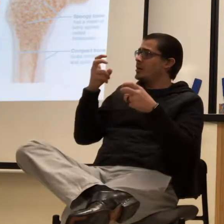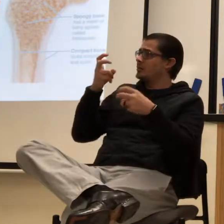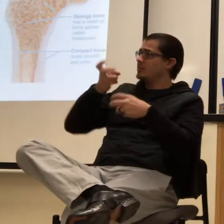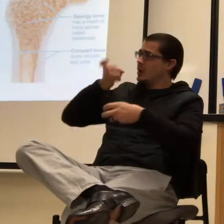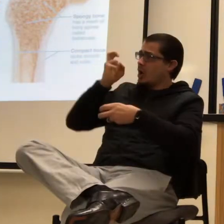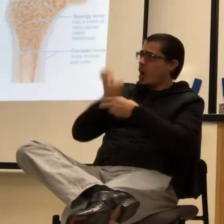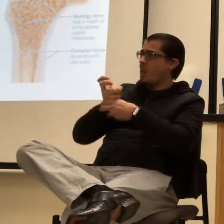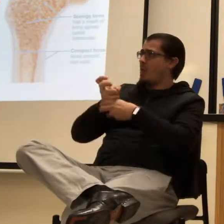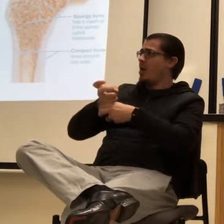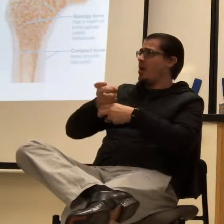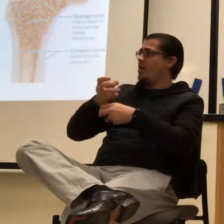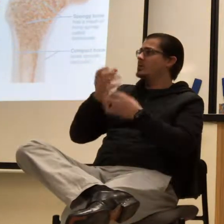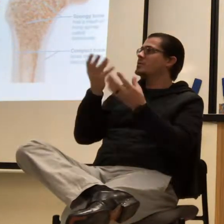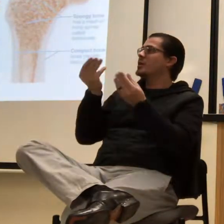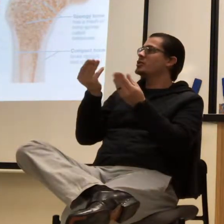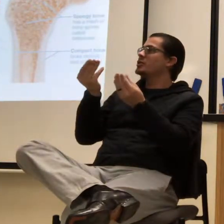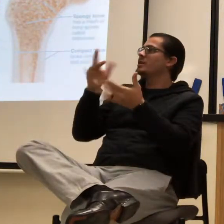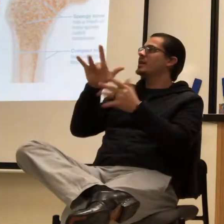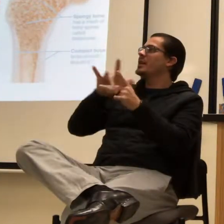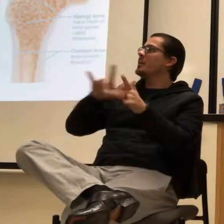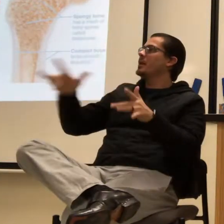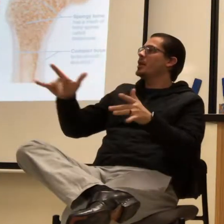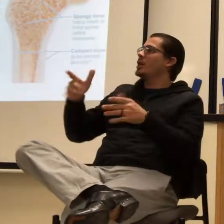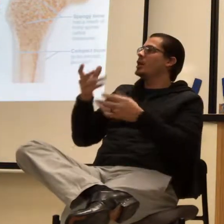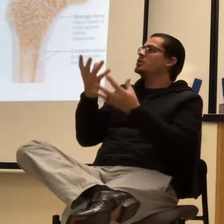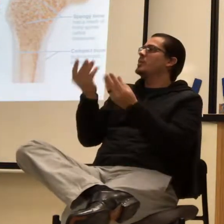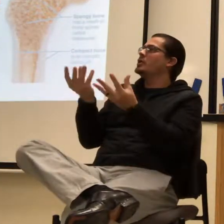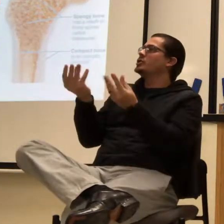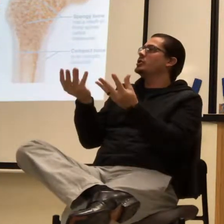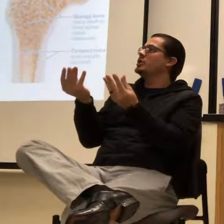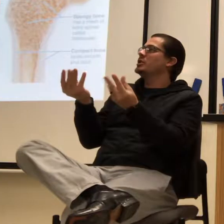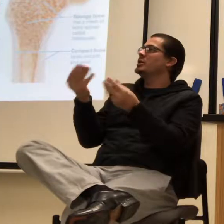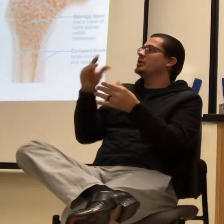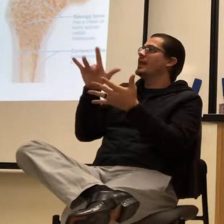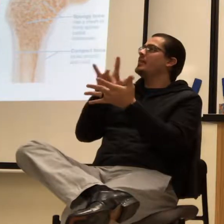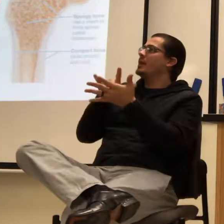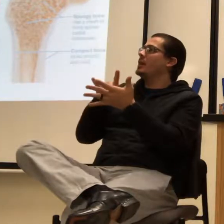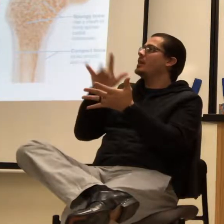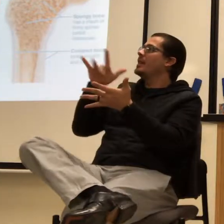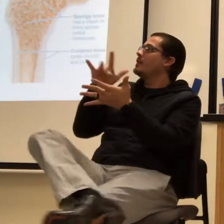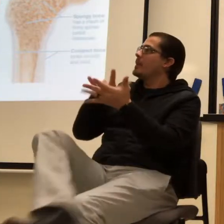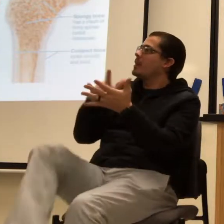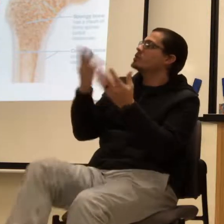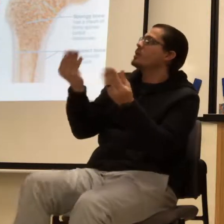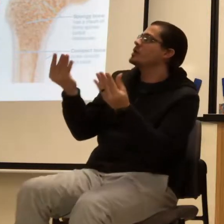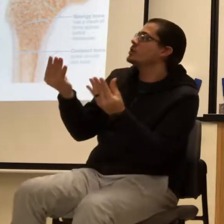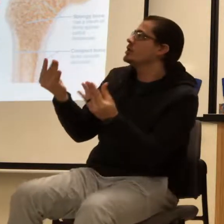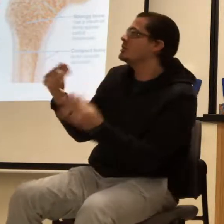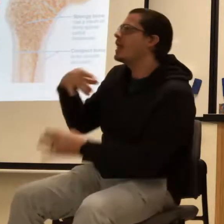It's spongy. And it looks spongy, okay?